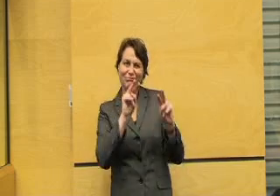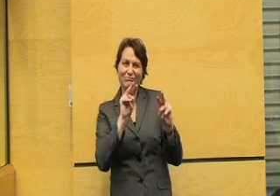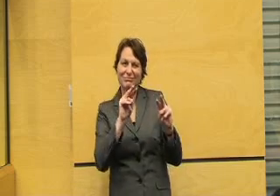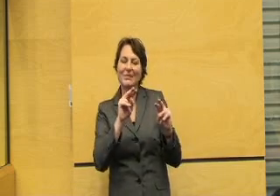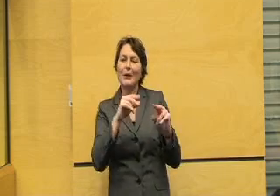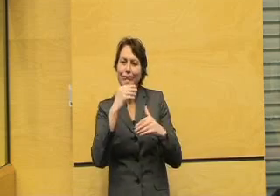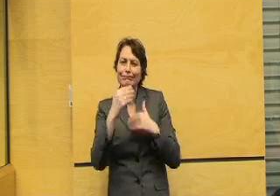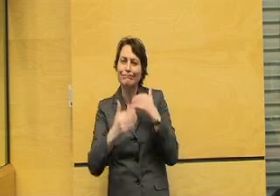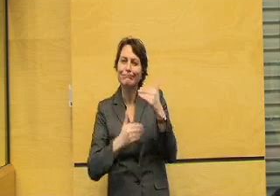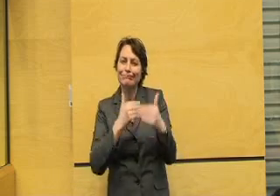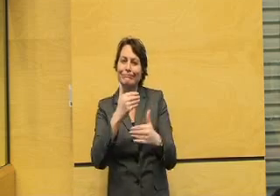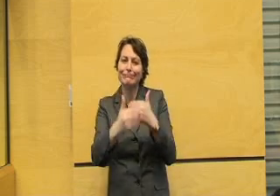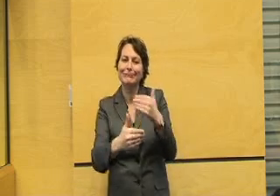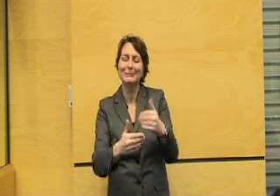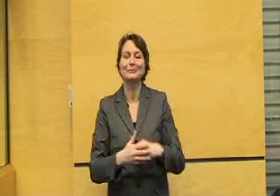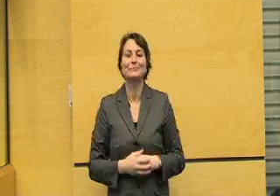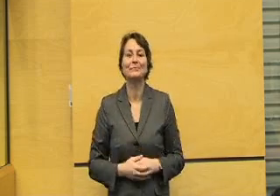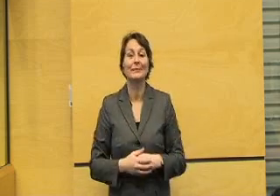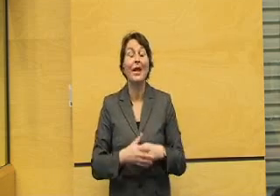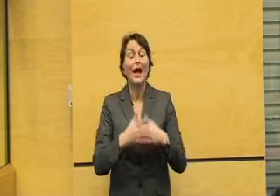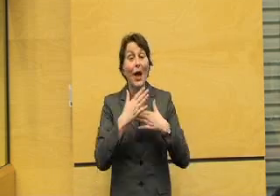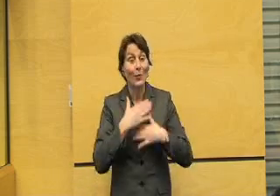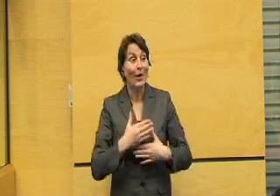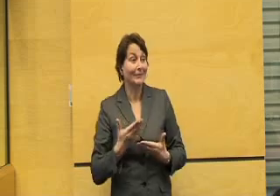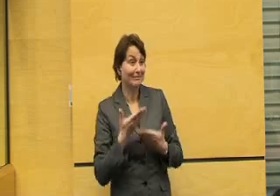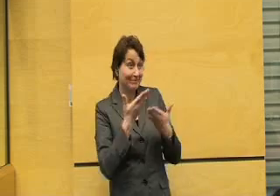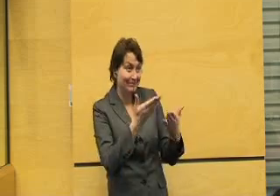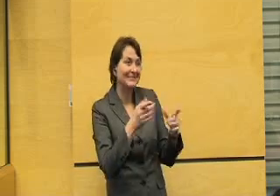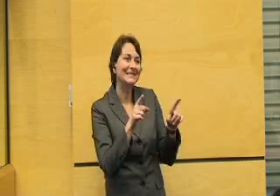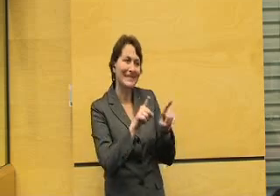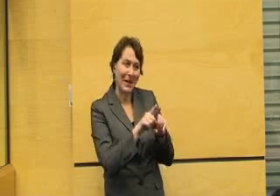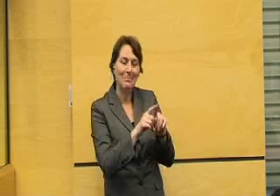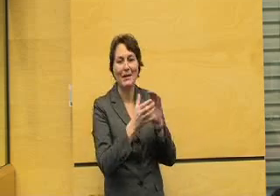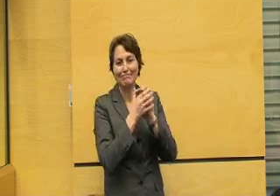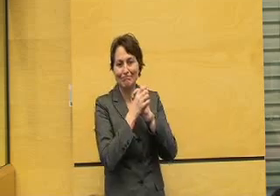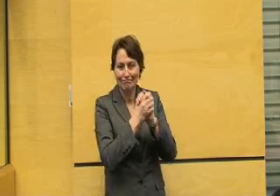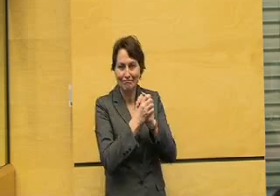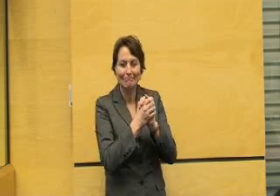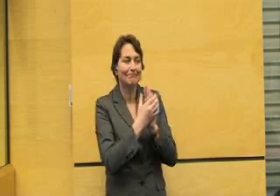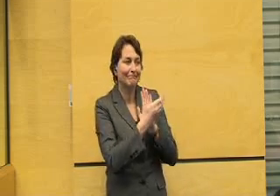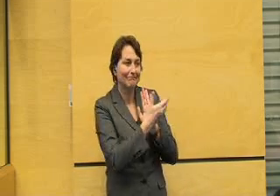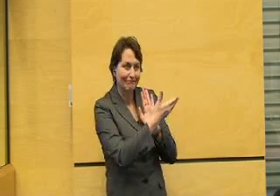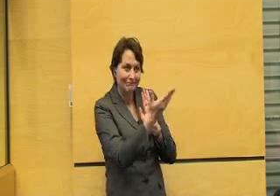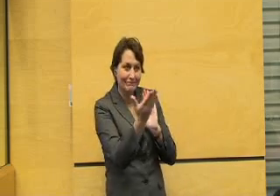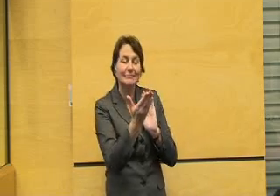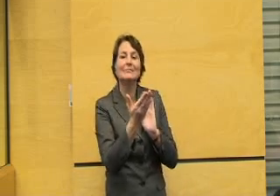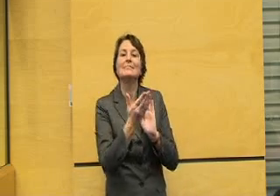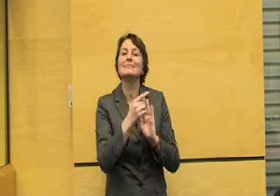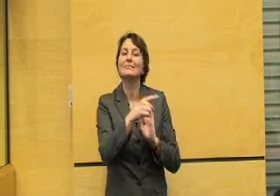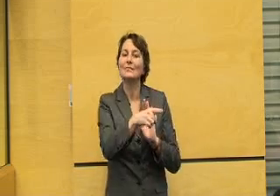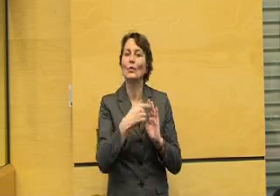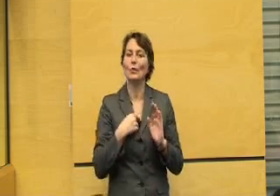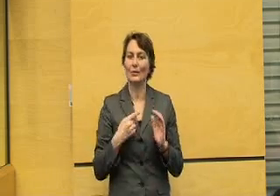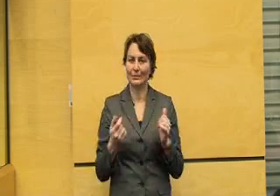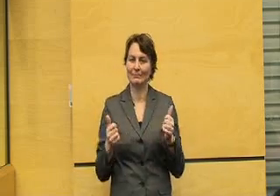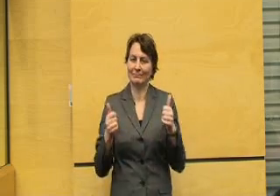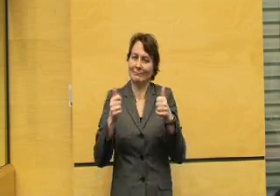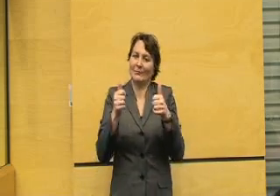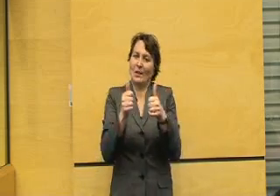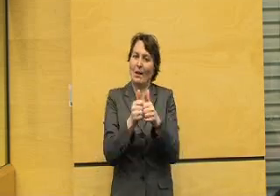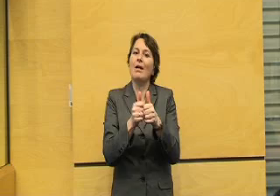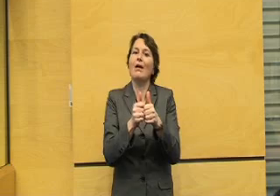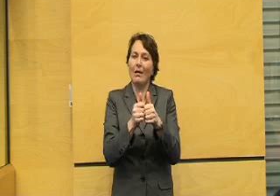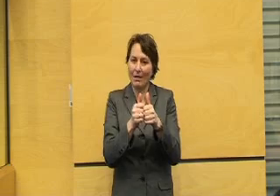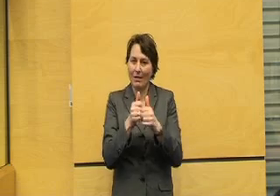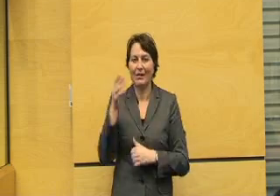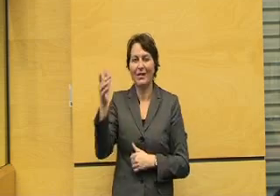I too would like to offer my congratulations to our colleague from Thailand,